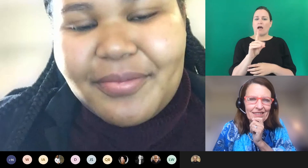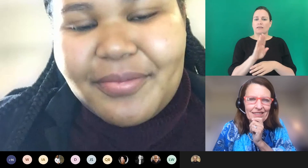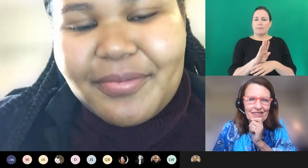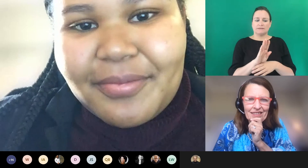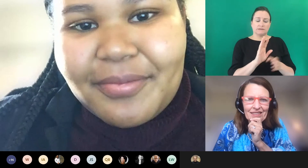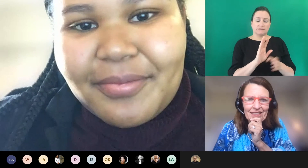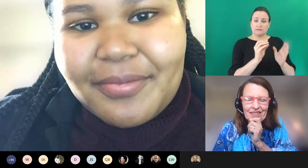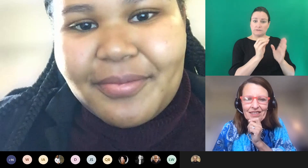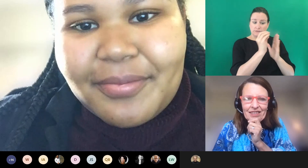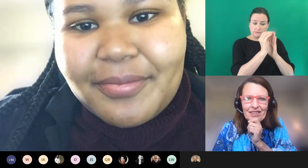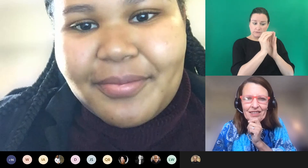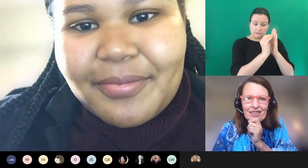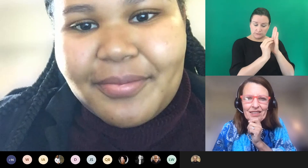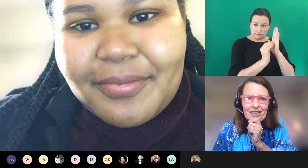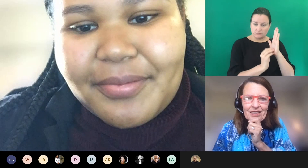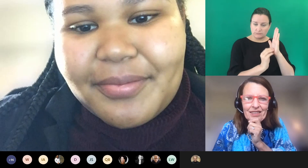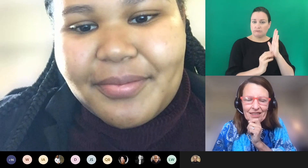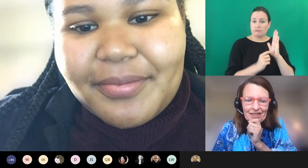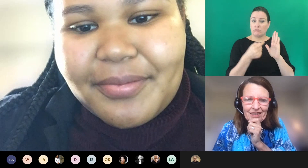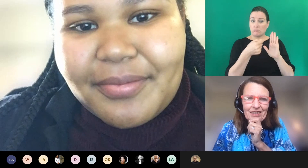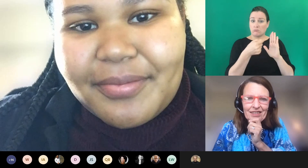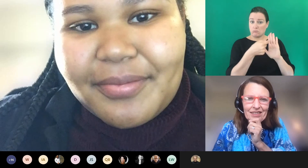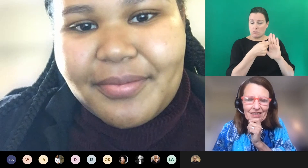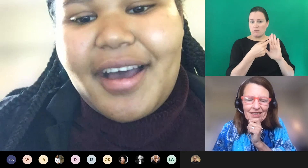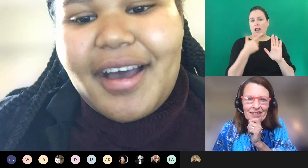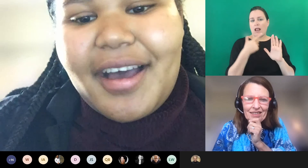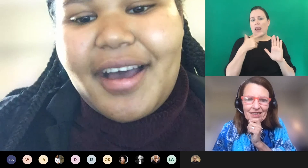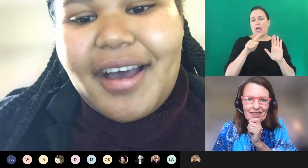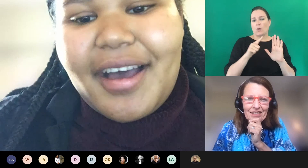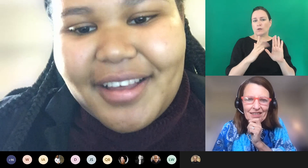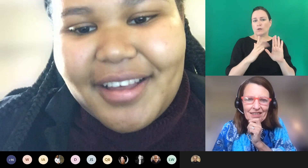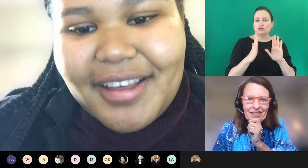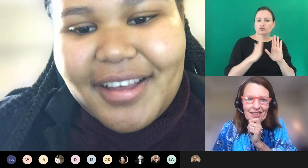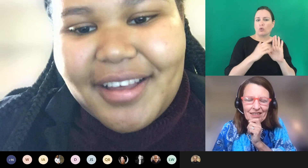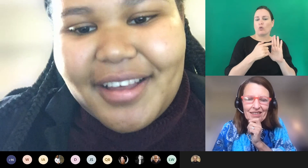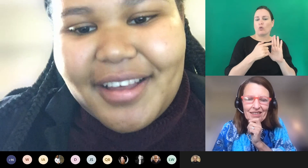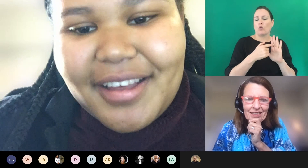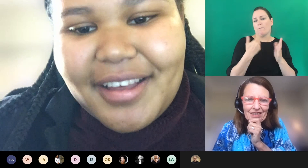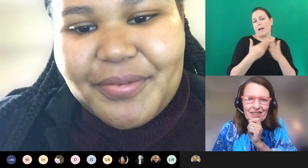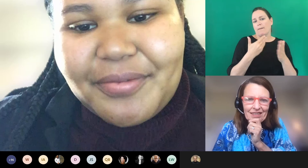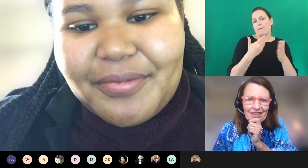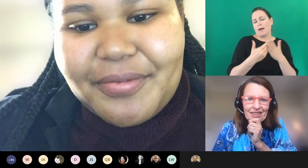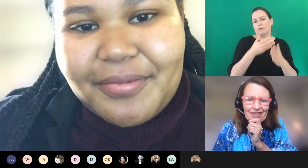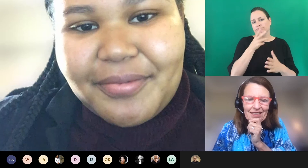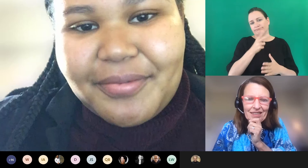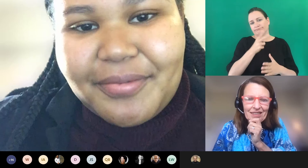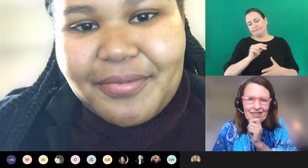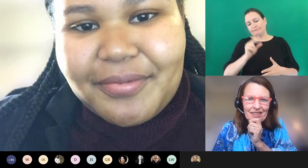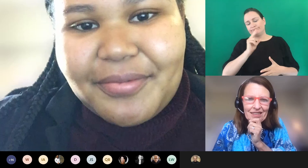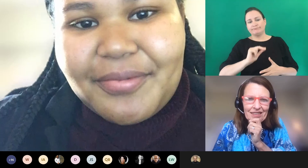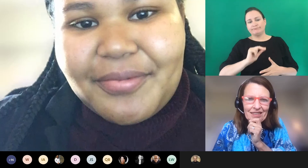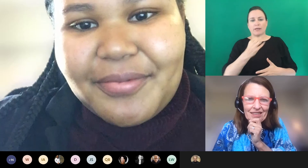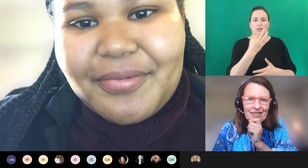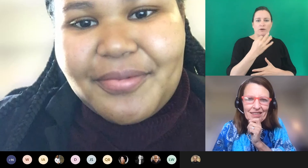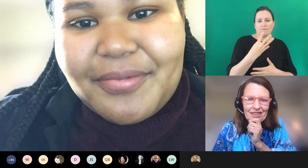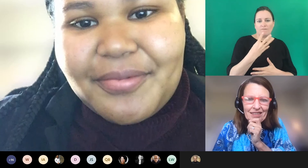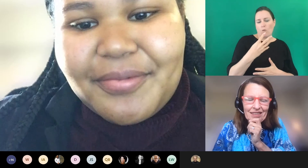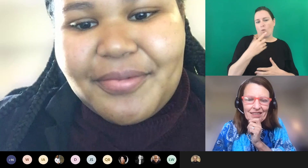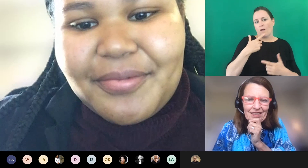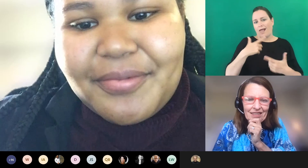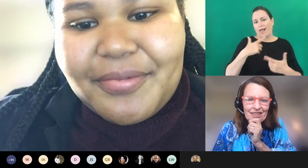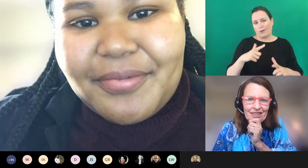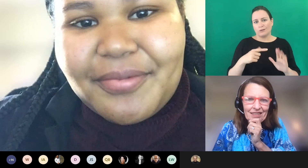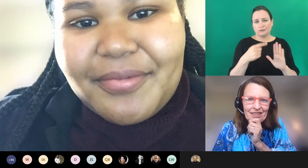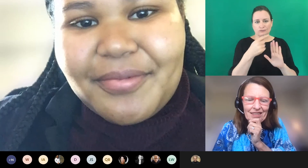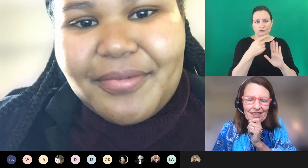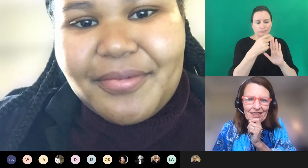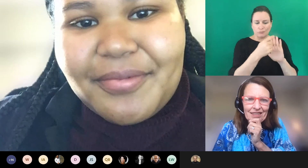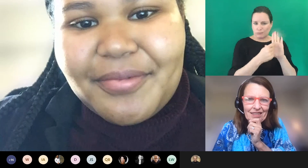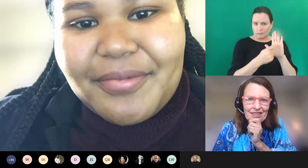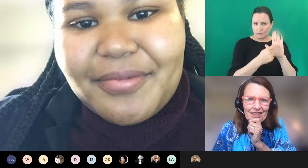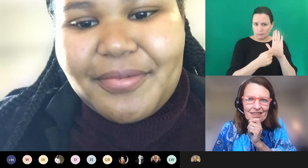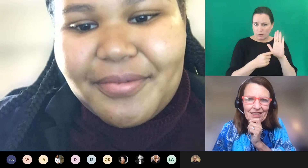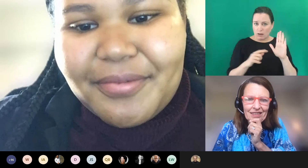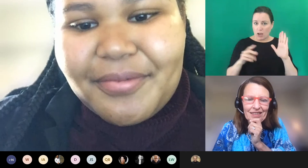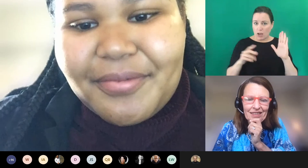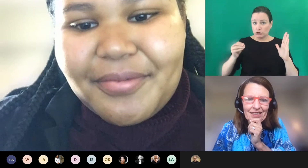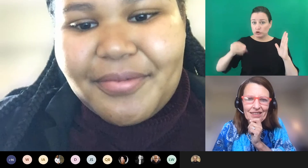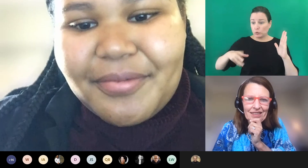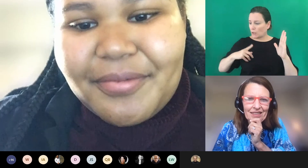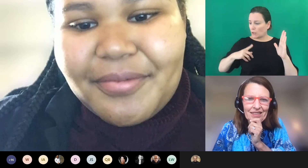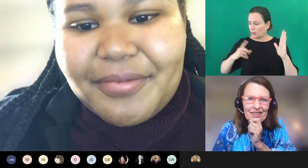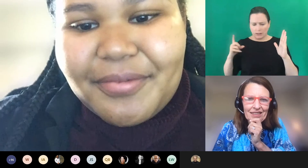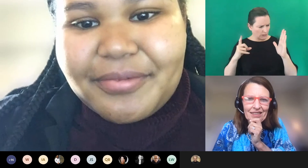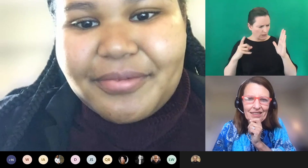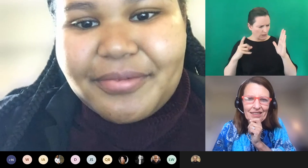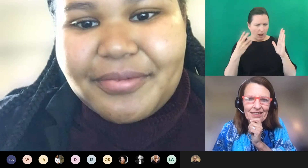their language proficiencies, that they're competent in maybe 3 languages. And then if students have got a problem, then they can approach those